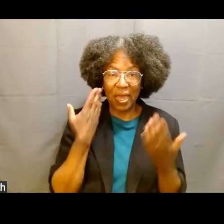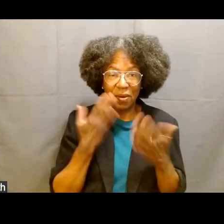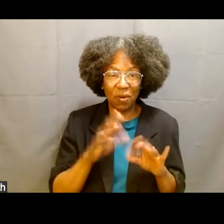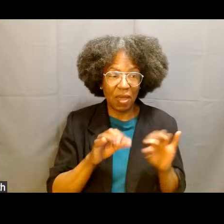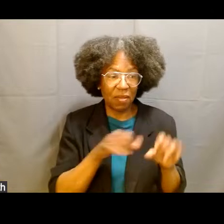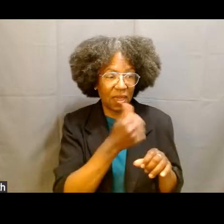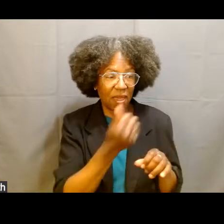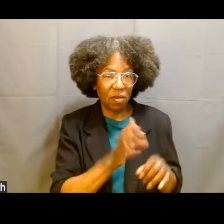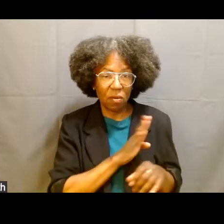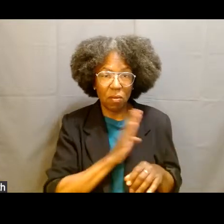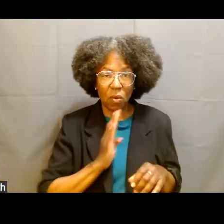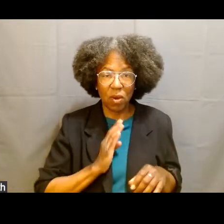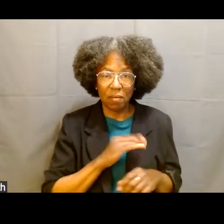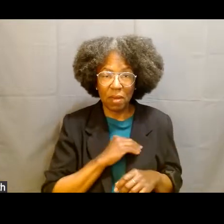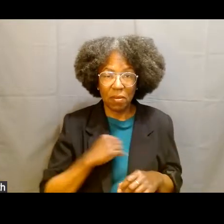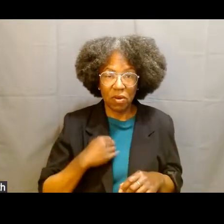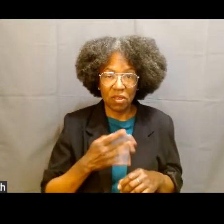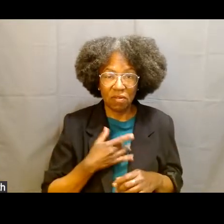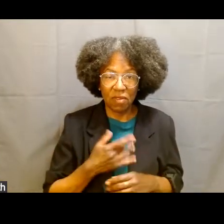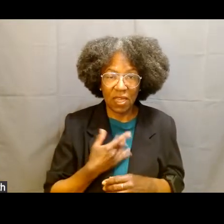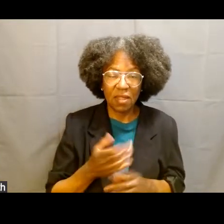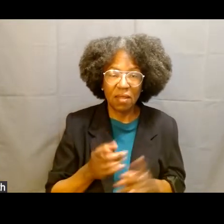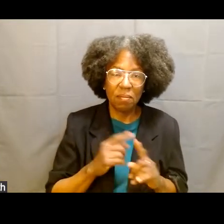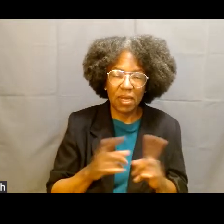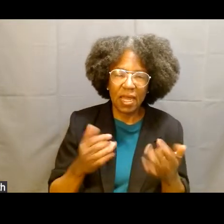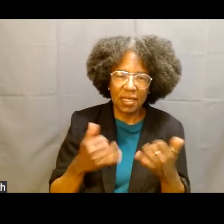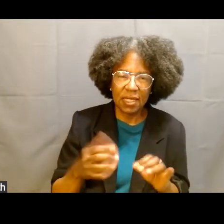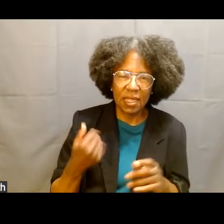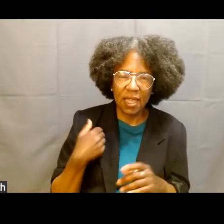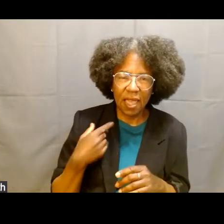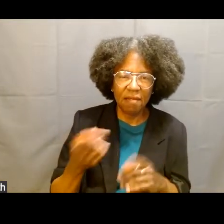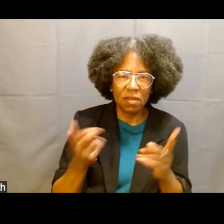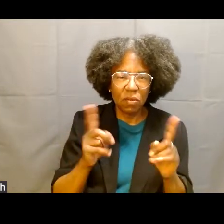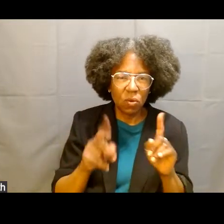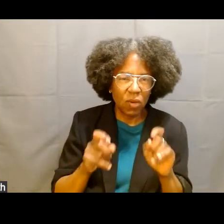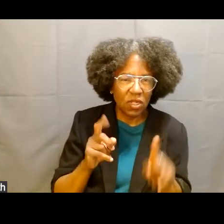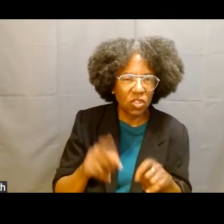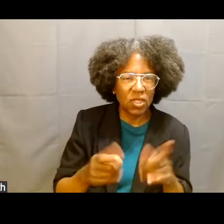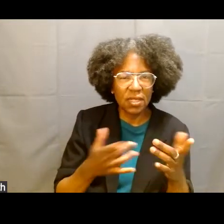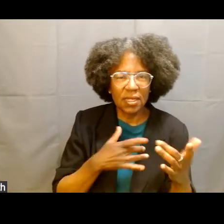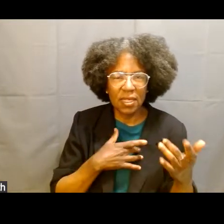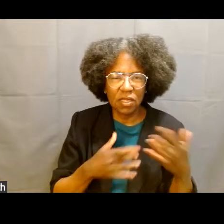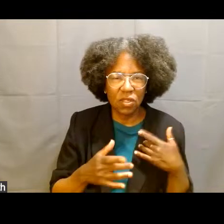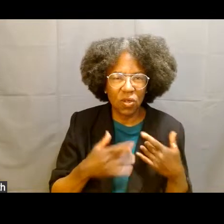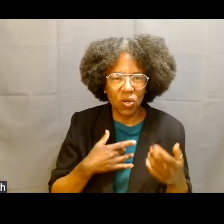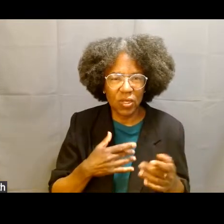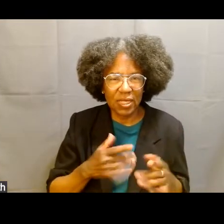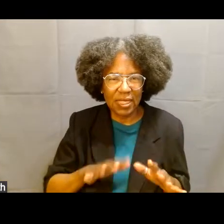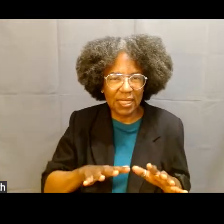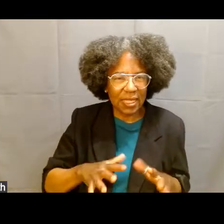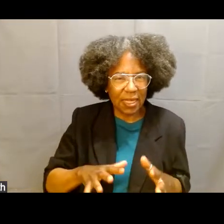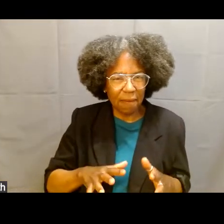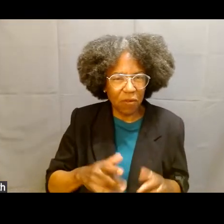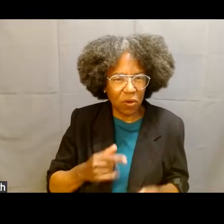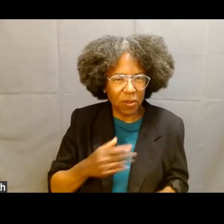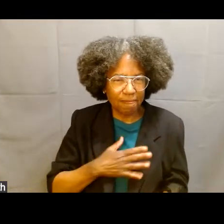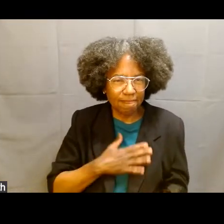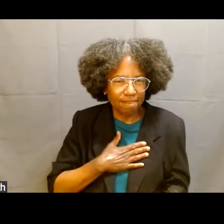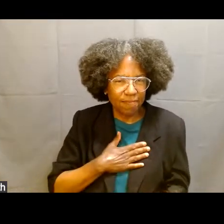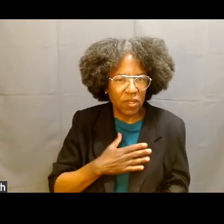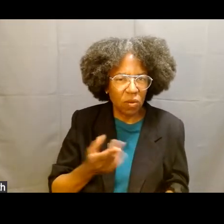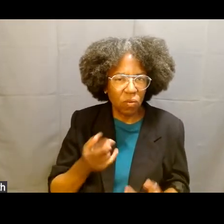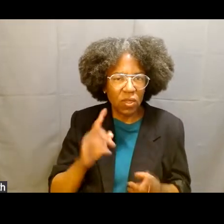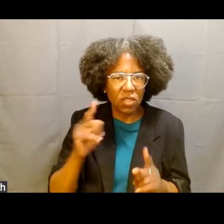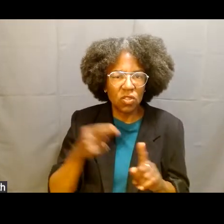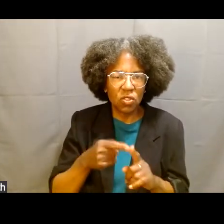but I have still have some questions and concerns and discomfort with certain aspects